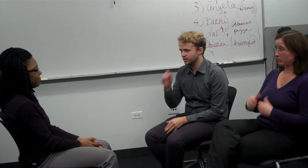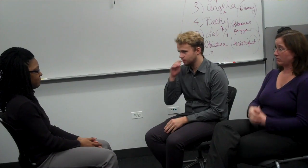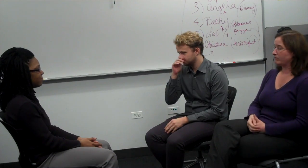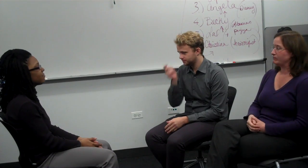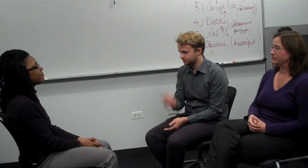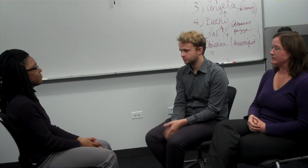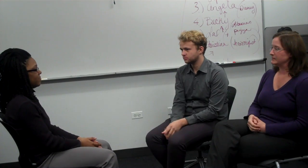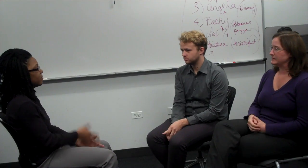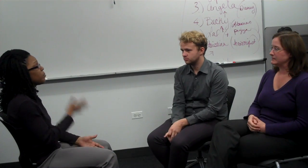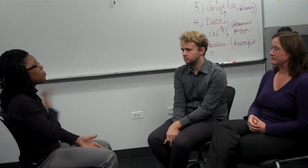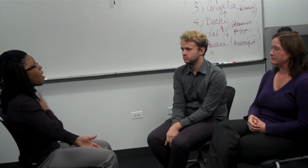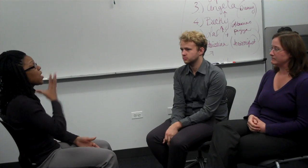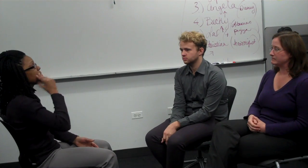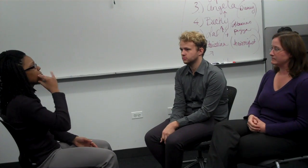like...